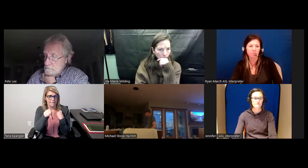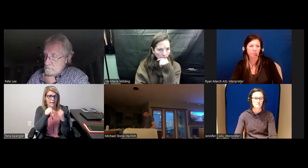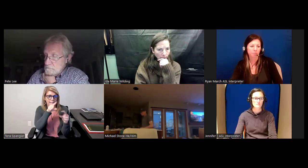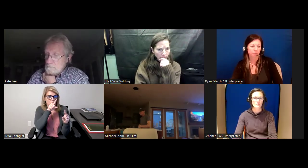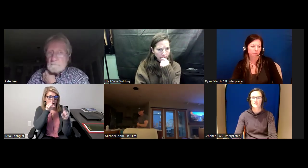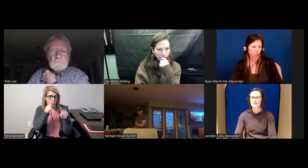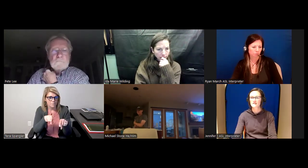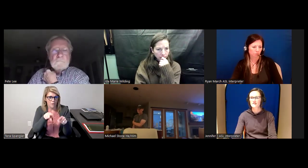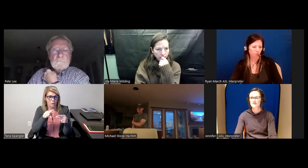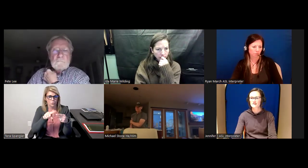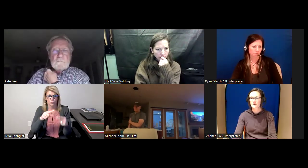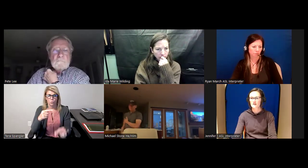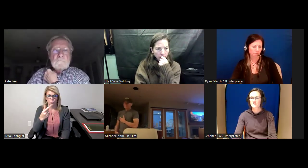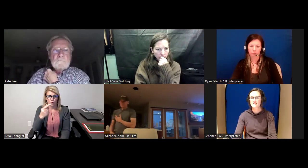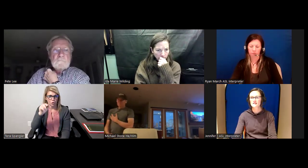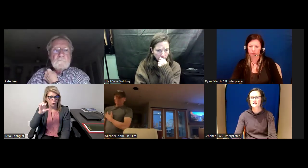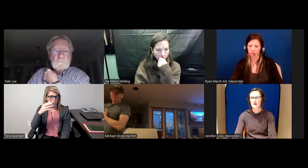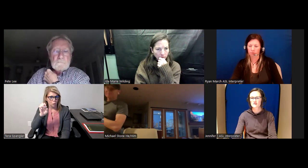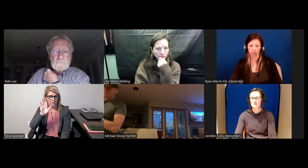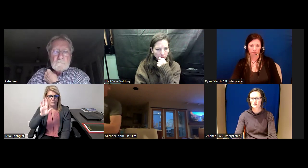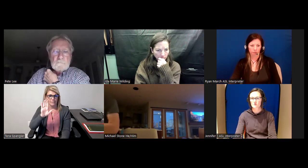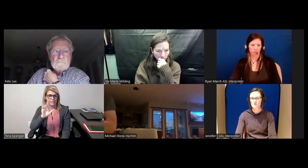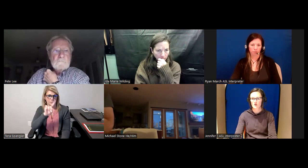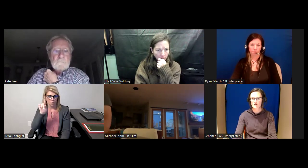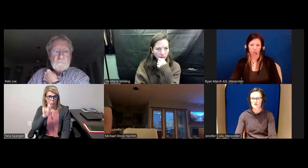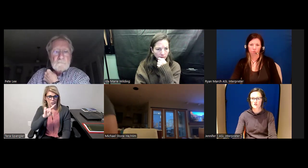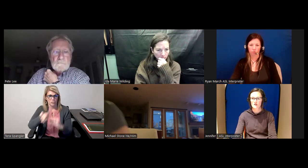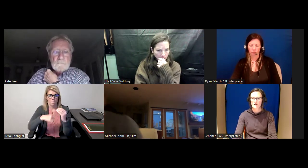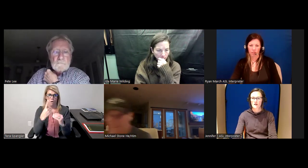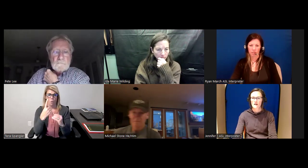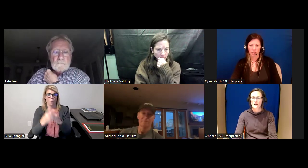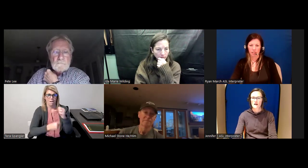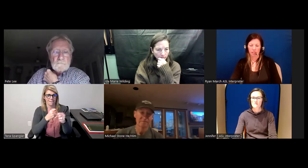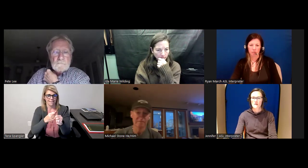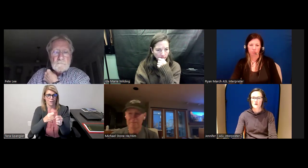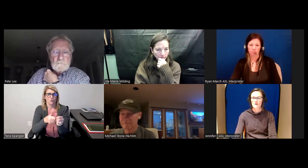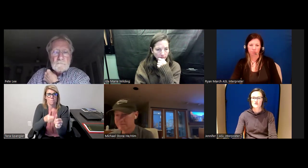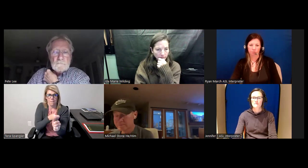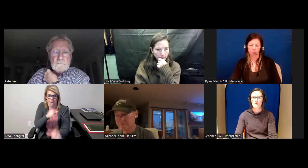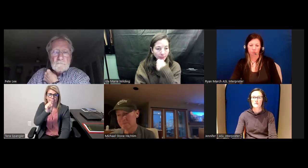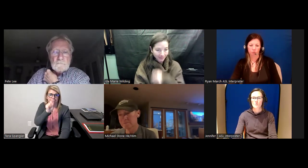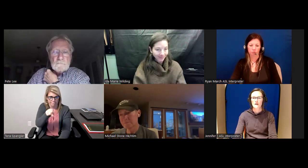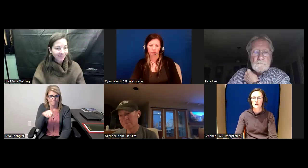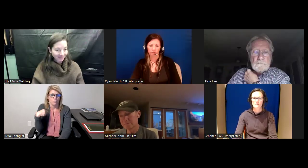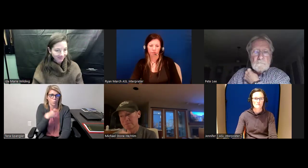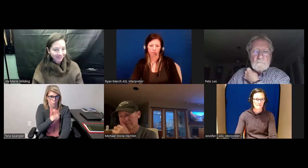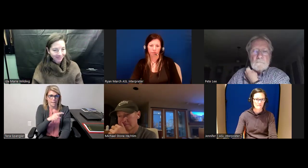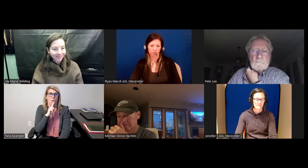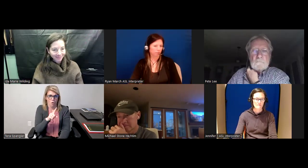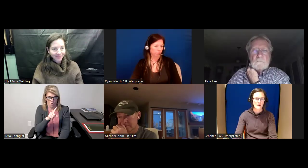something? Yes, this is Tara, just in response to George, and the question about being 1